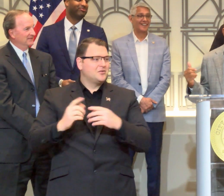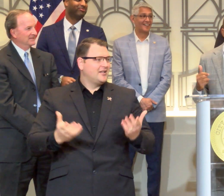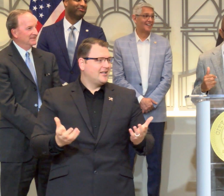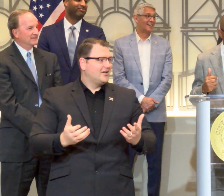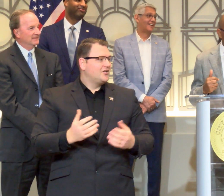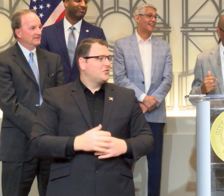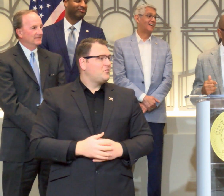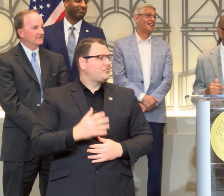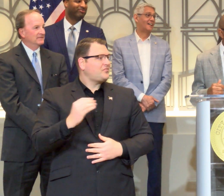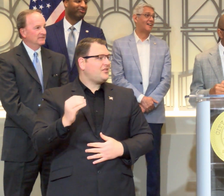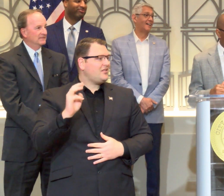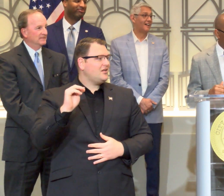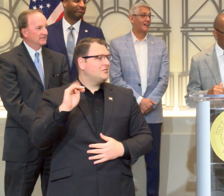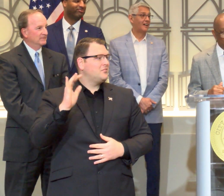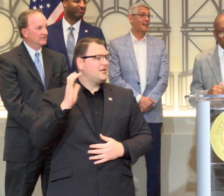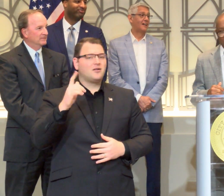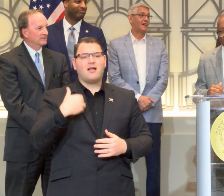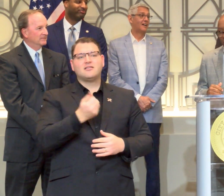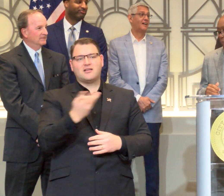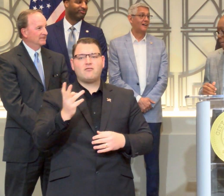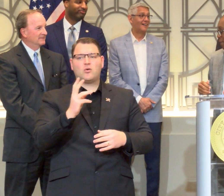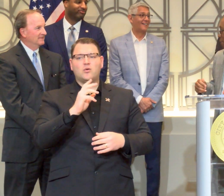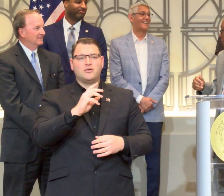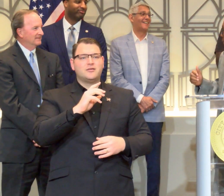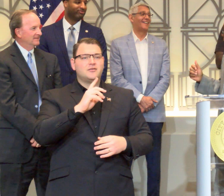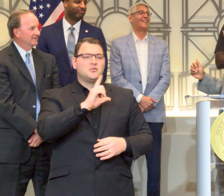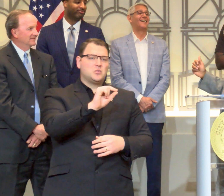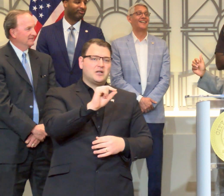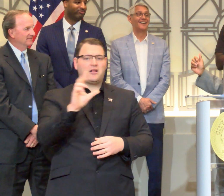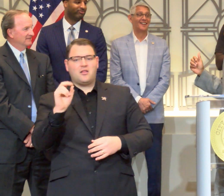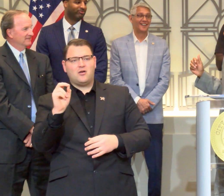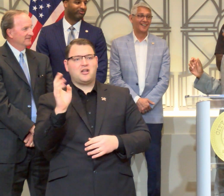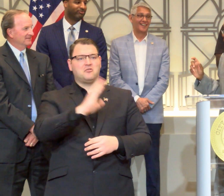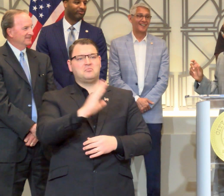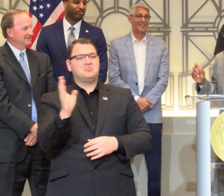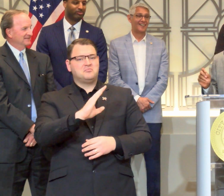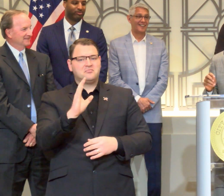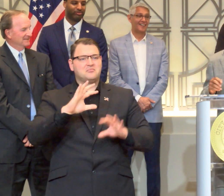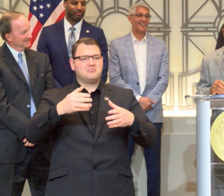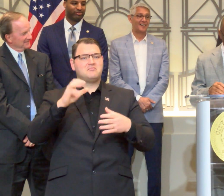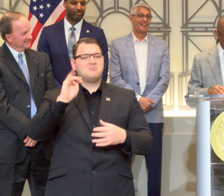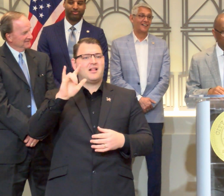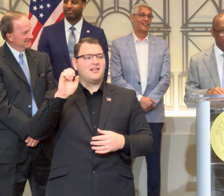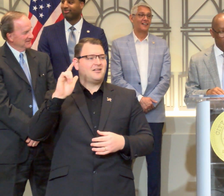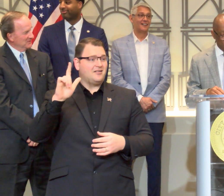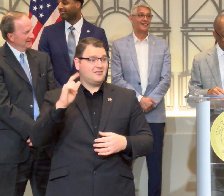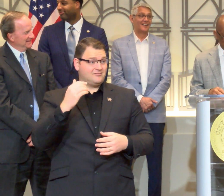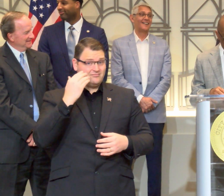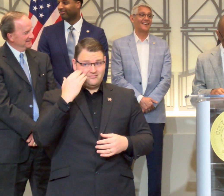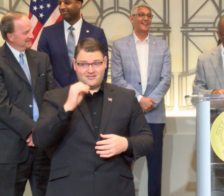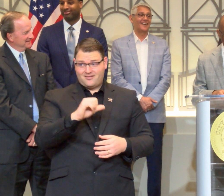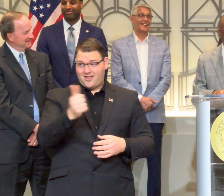to know. So we have several millennials. I don't see any other council members that fit in that